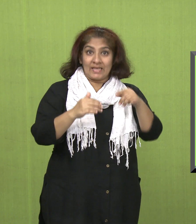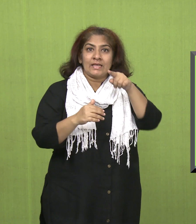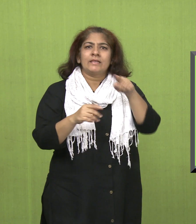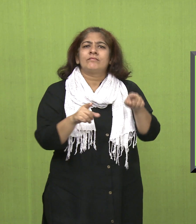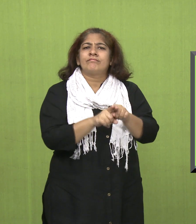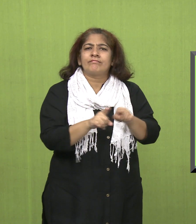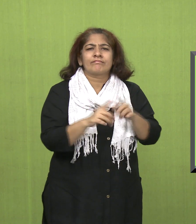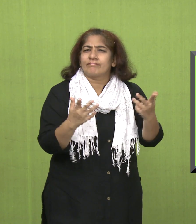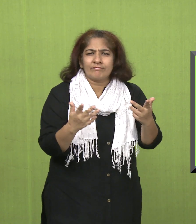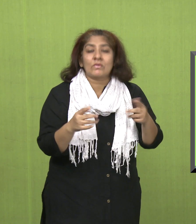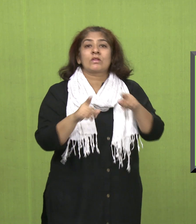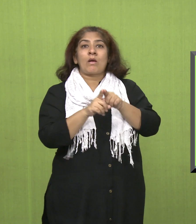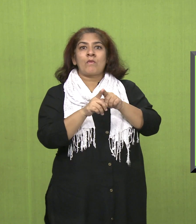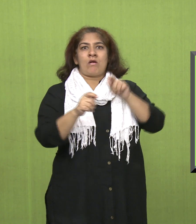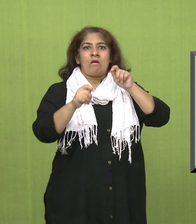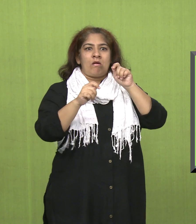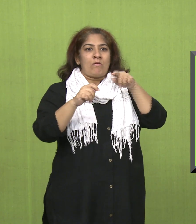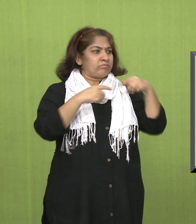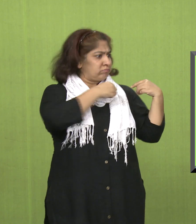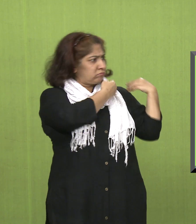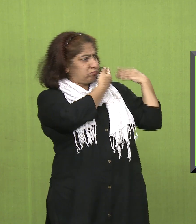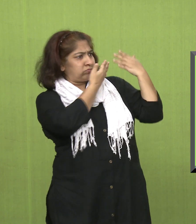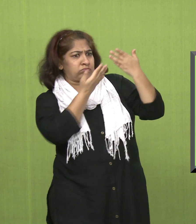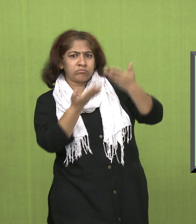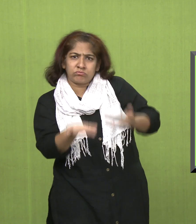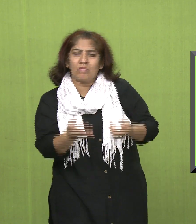company's development and for the self-development of the new joining.